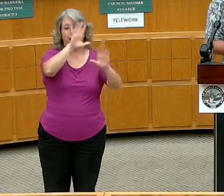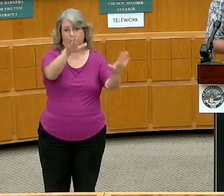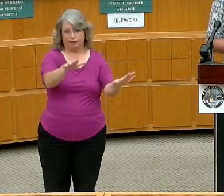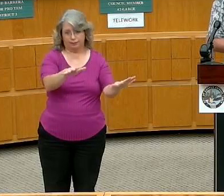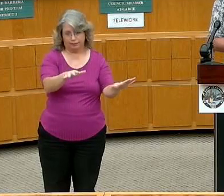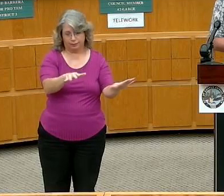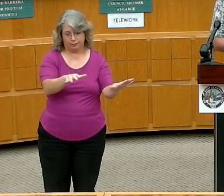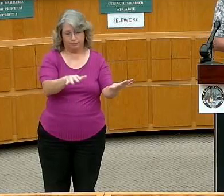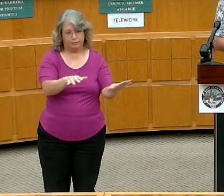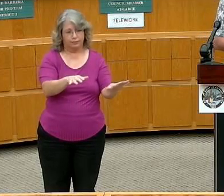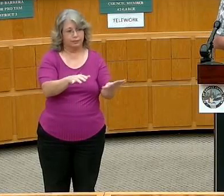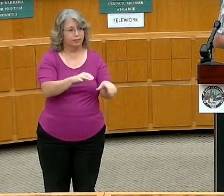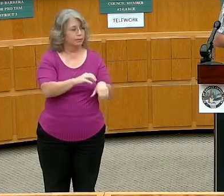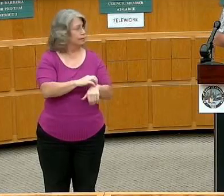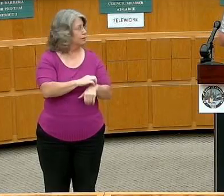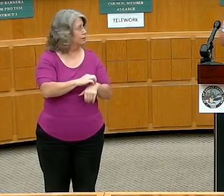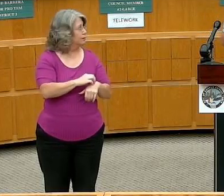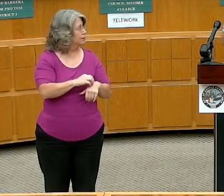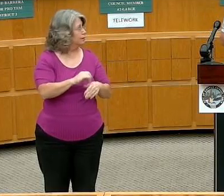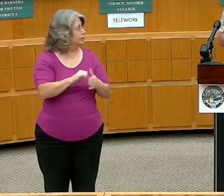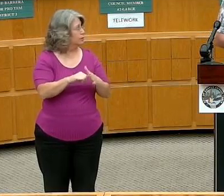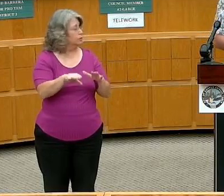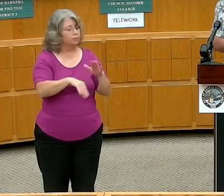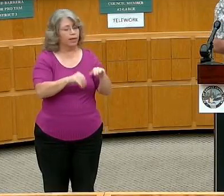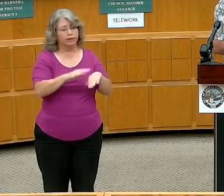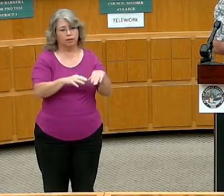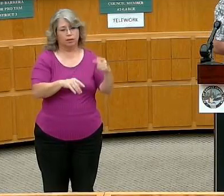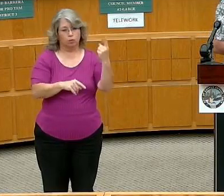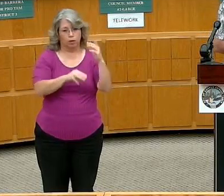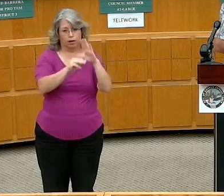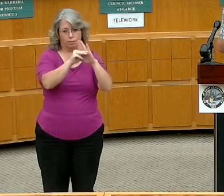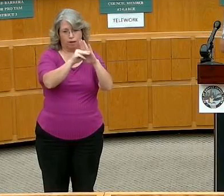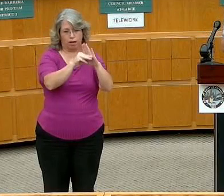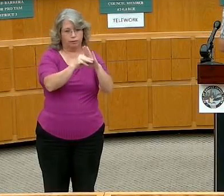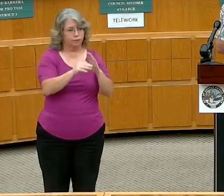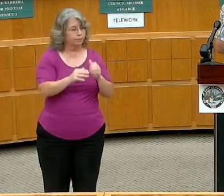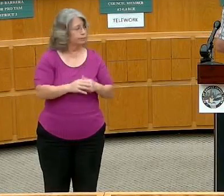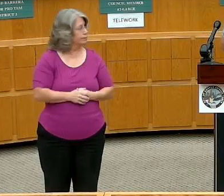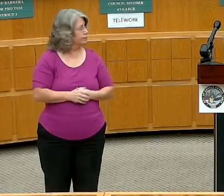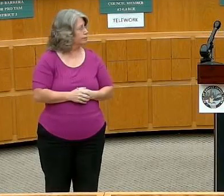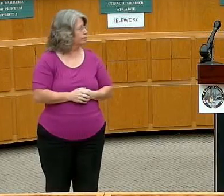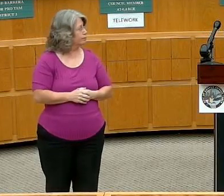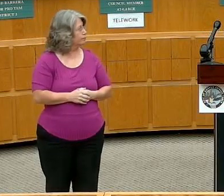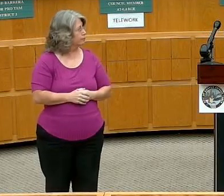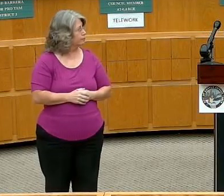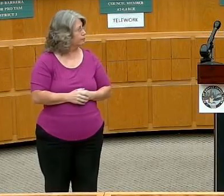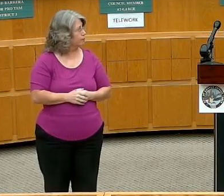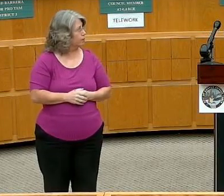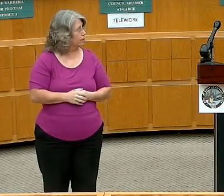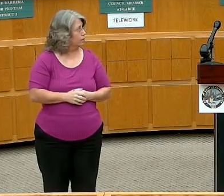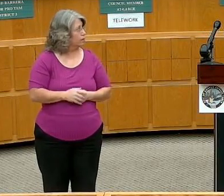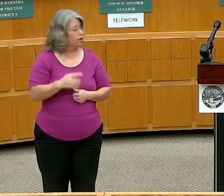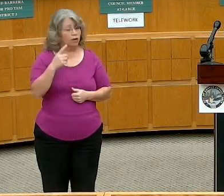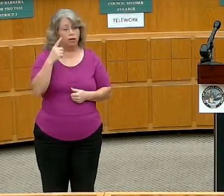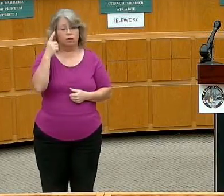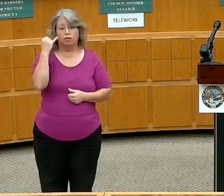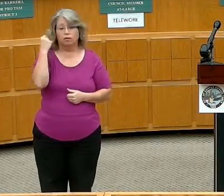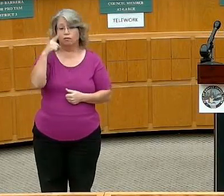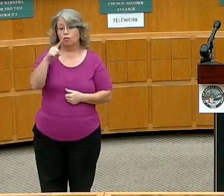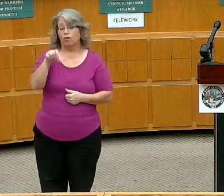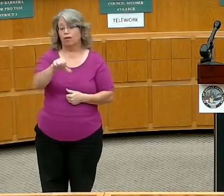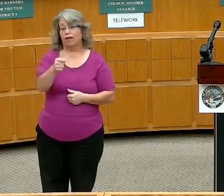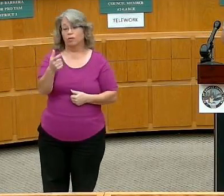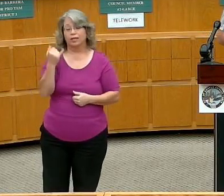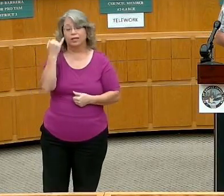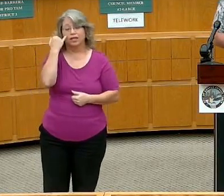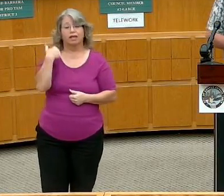on one model, because this was the only model that could do this projection. This is what it predicts. For the end social distancing, it just pushes it